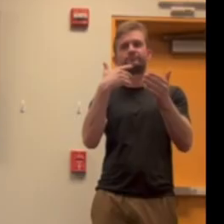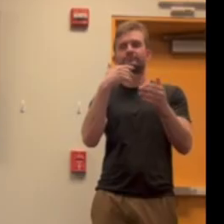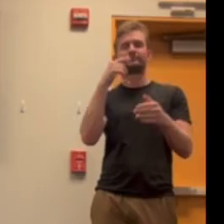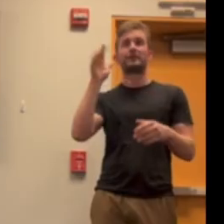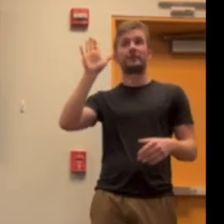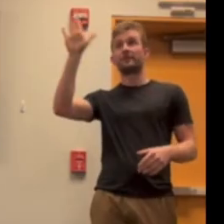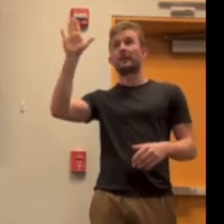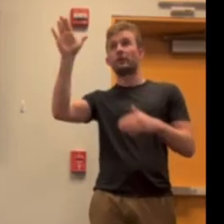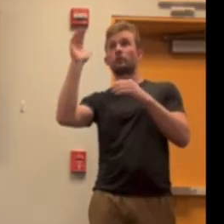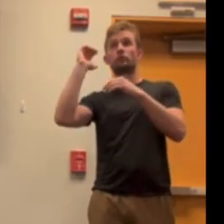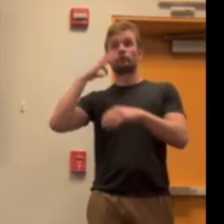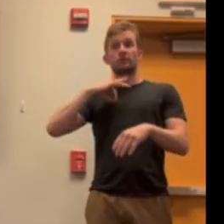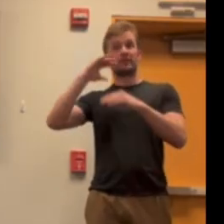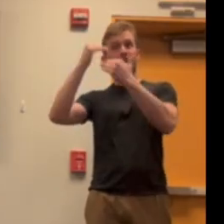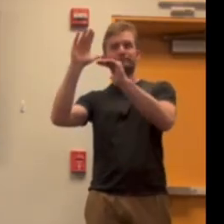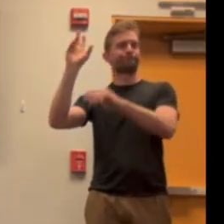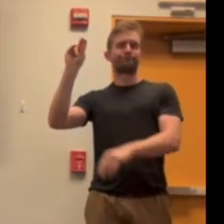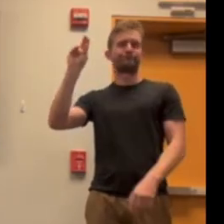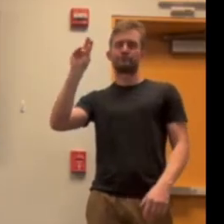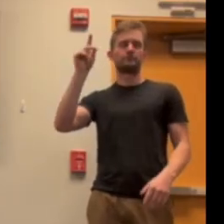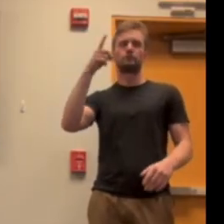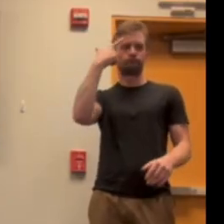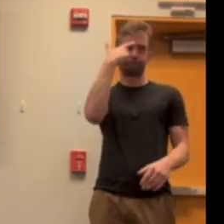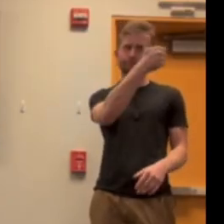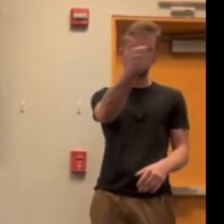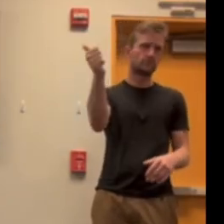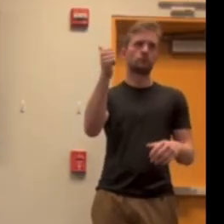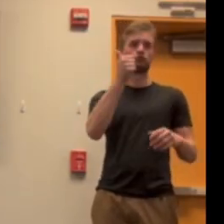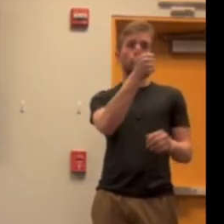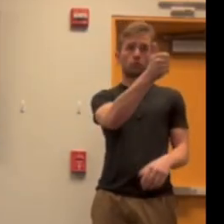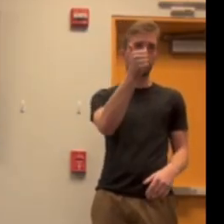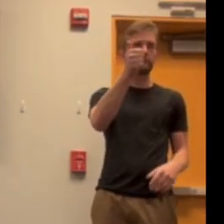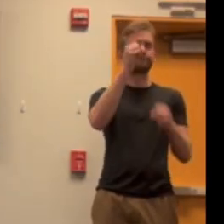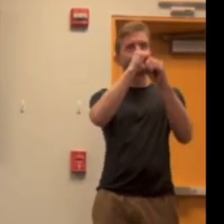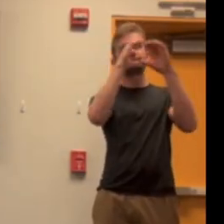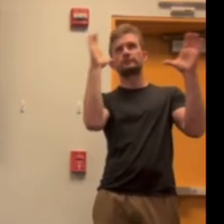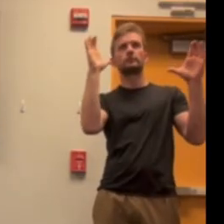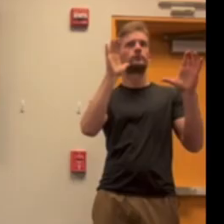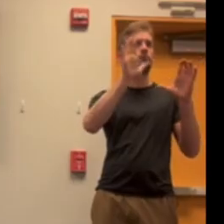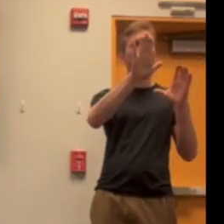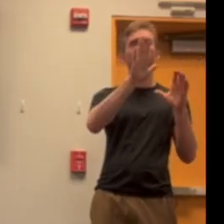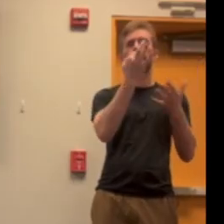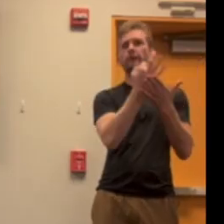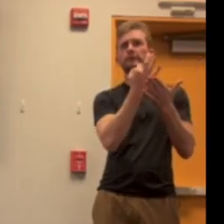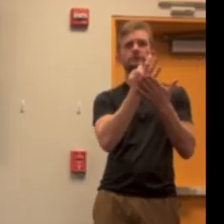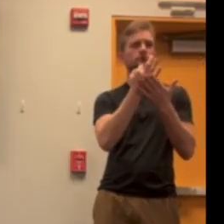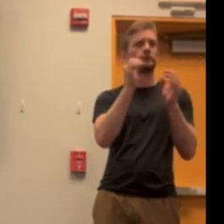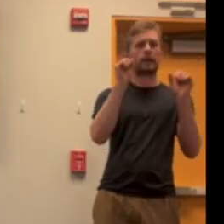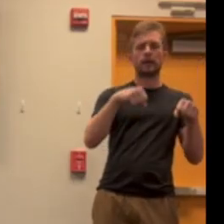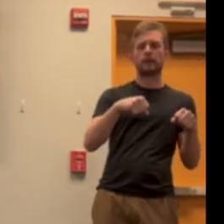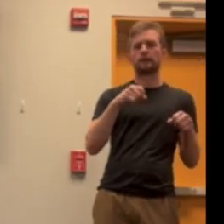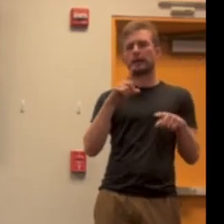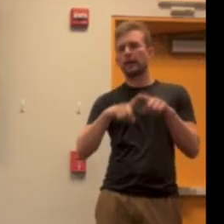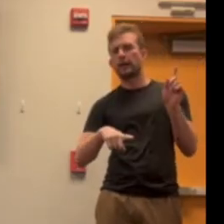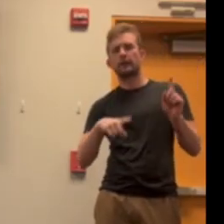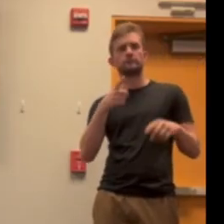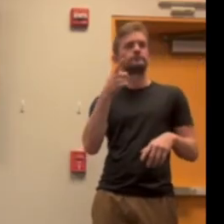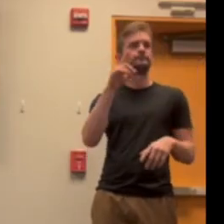a $10,000 credit limit, really in your mind you need to think that you only have $3,000 that to use. So the way